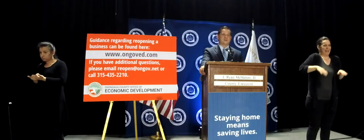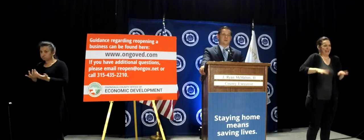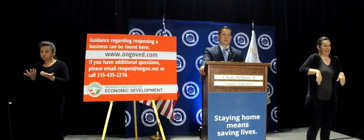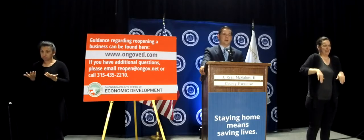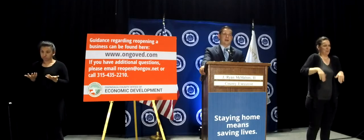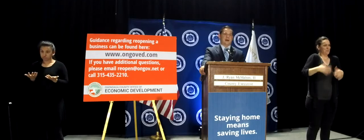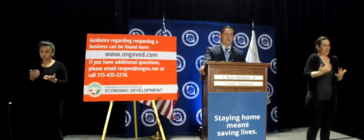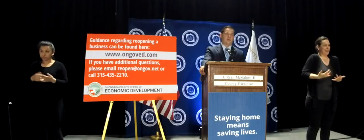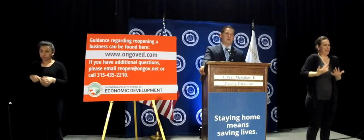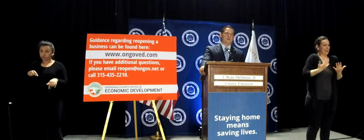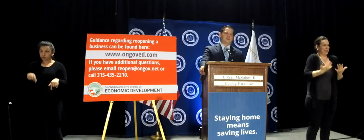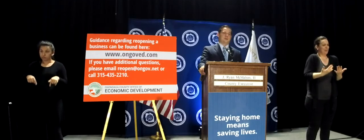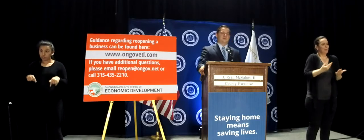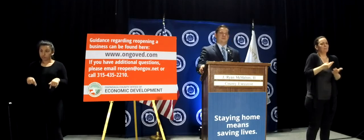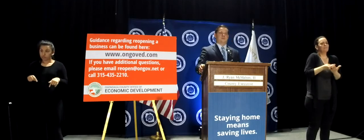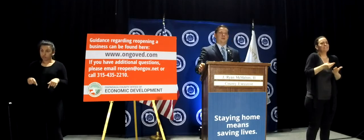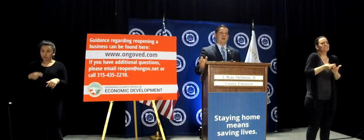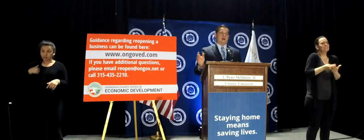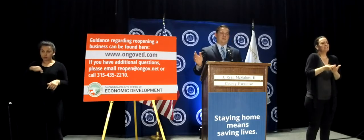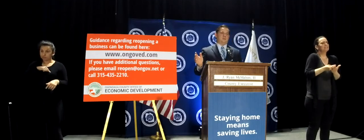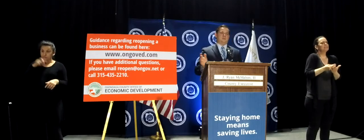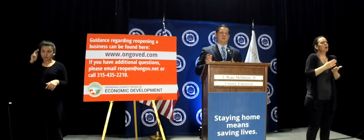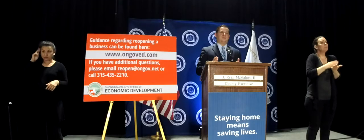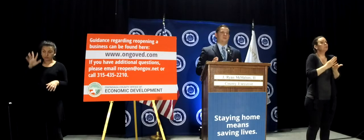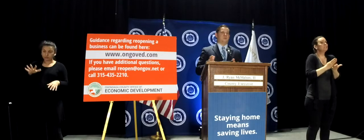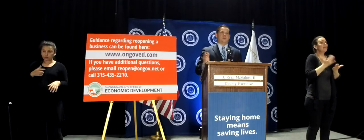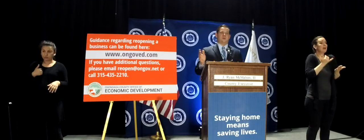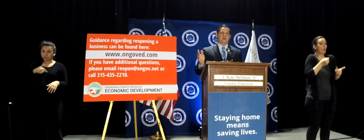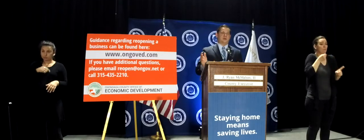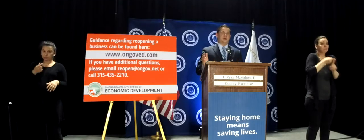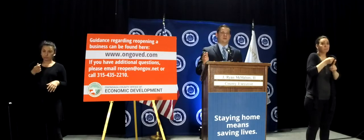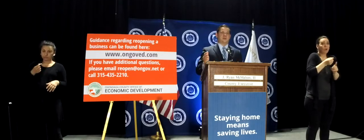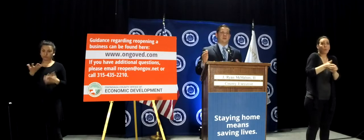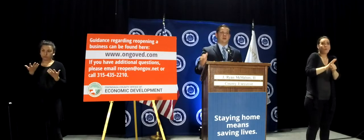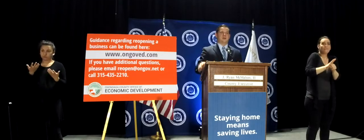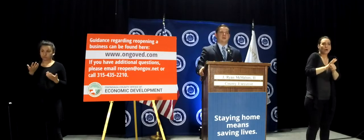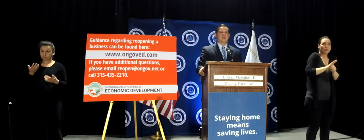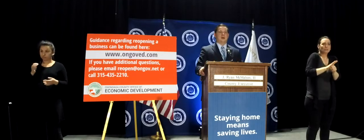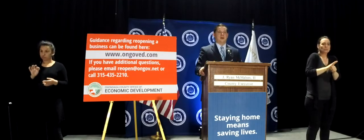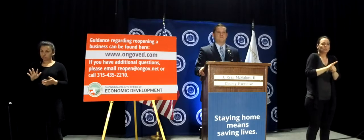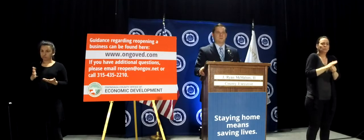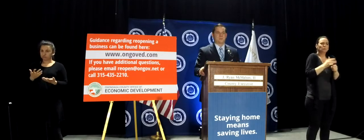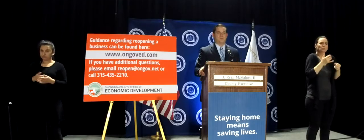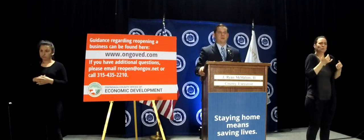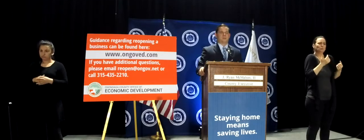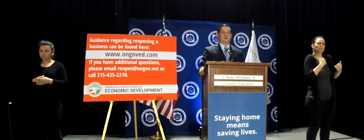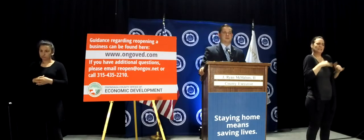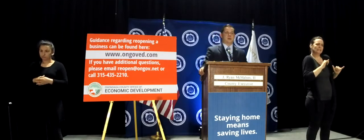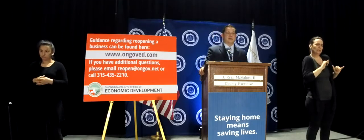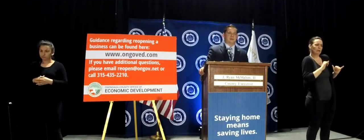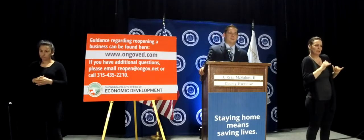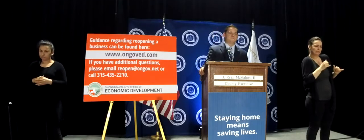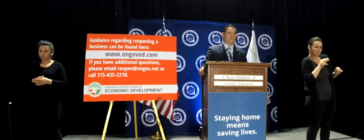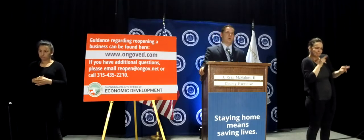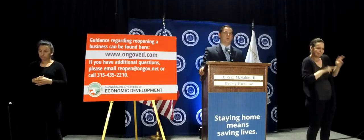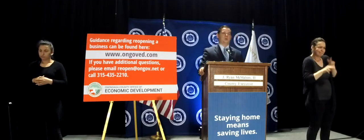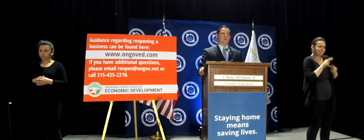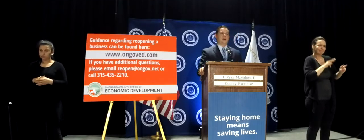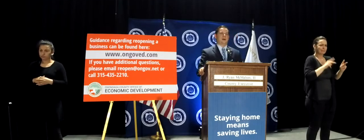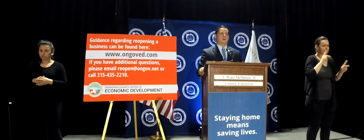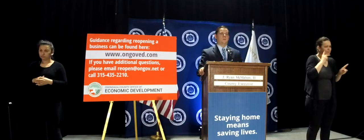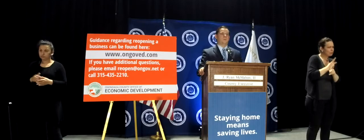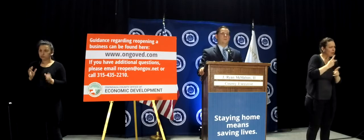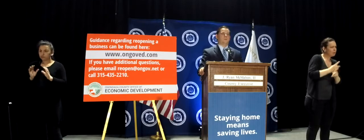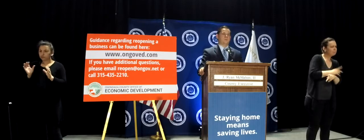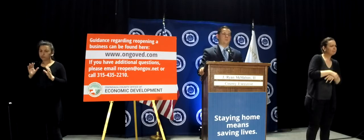are fiscally right now to figure out if we do anything else other than help minimize the pain that we're going through